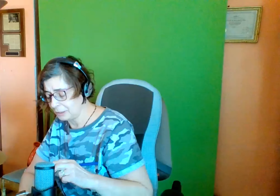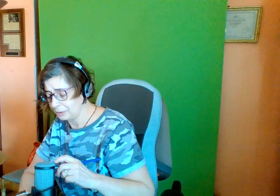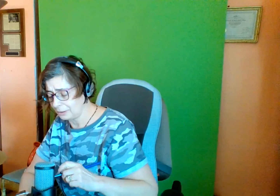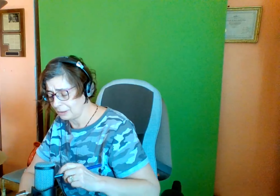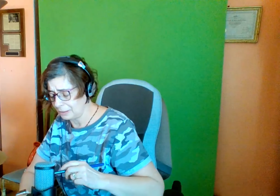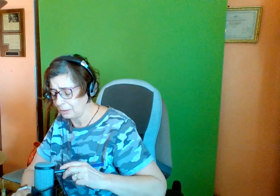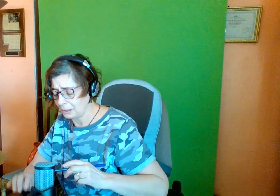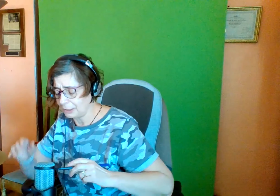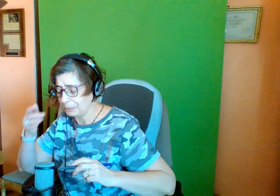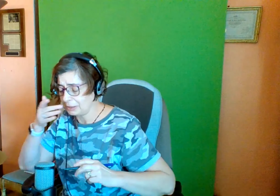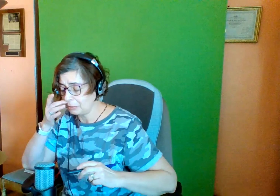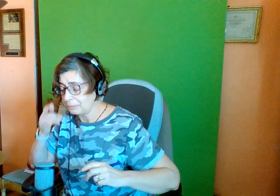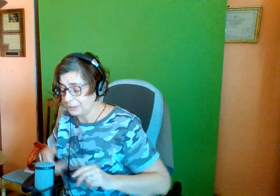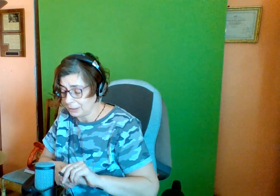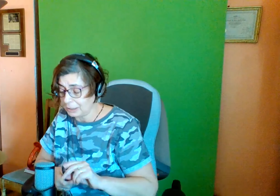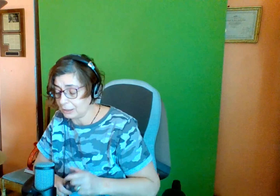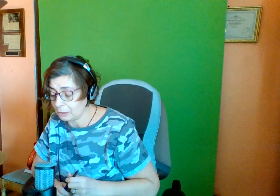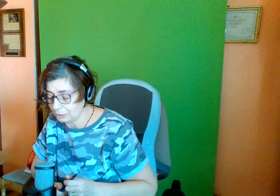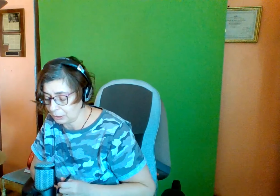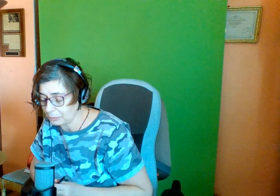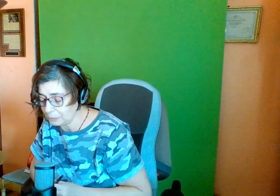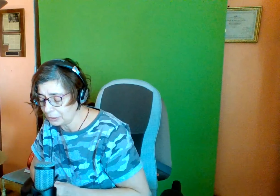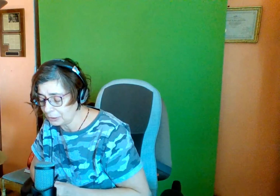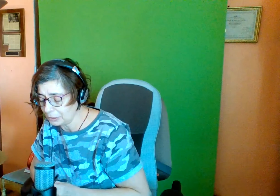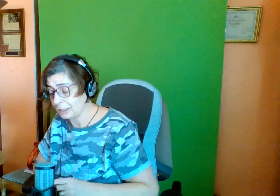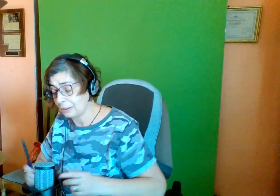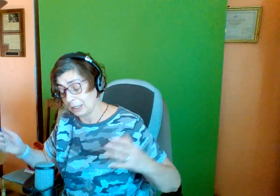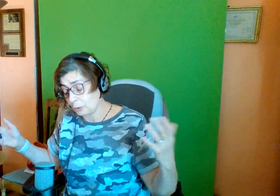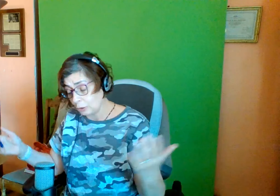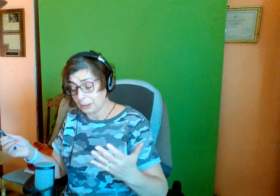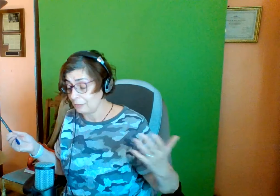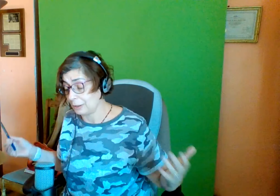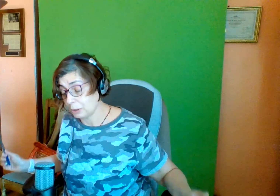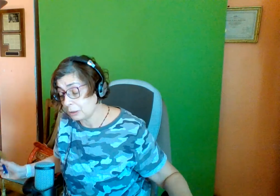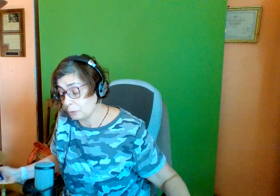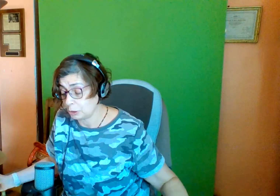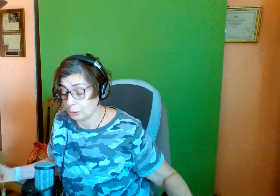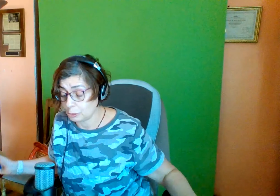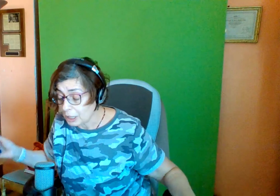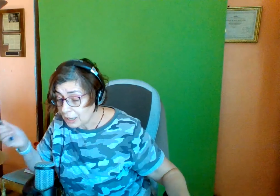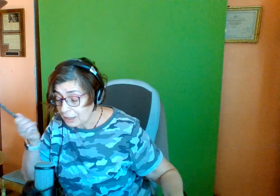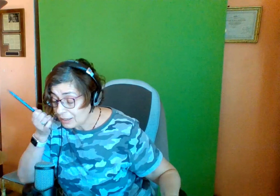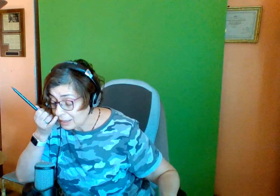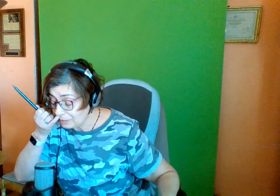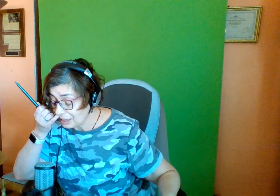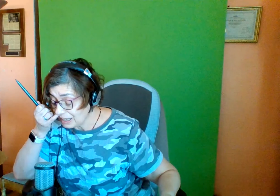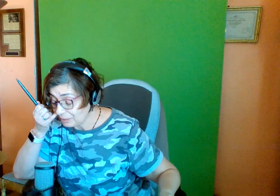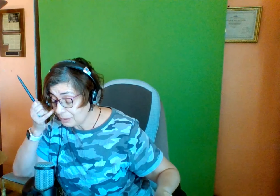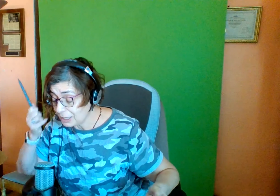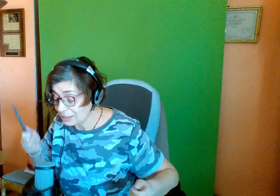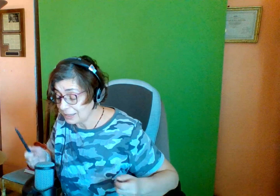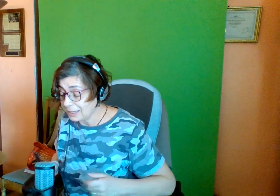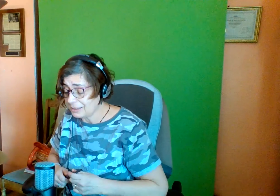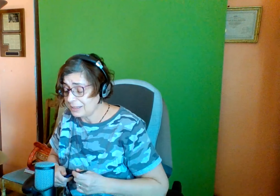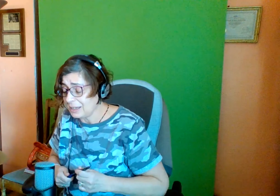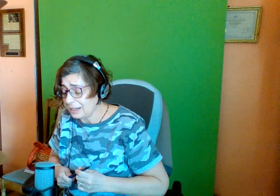de Santiago trabaja para Centro de Amistad aquí en el condado de Boulder, trabaja a nombre y a favor de muchos de las